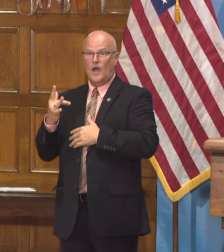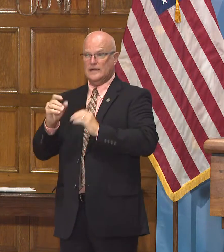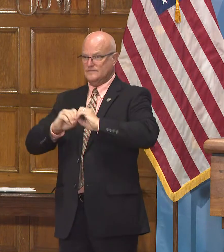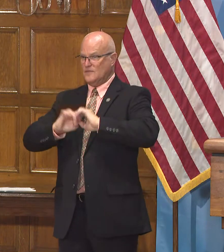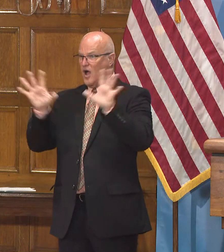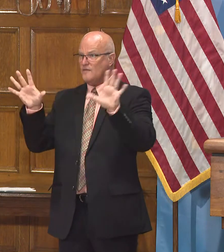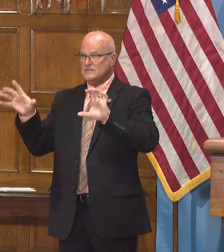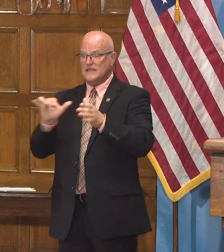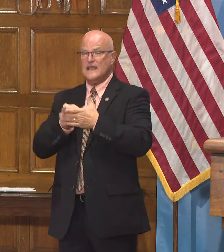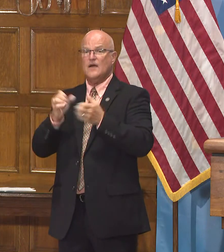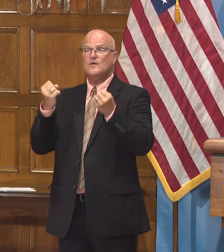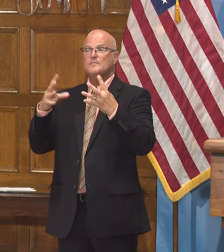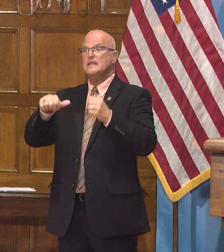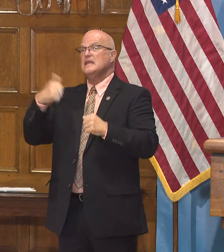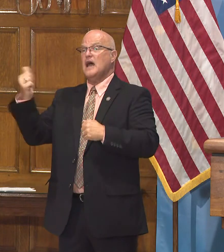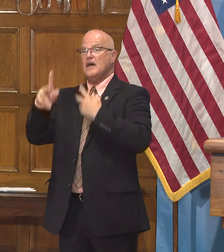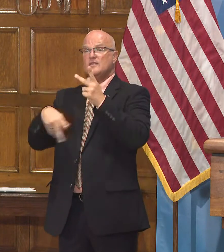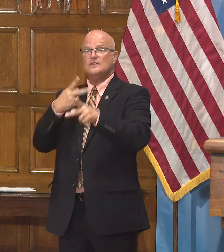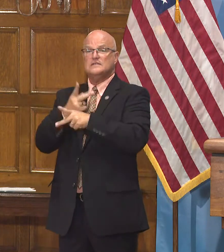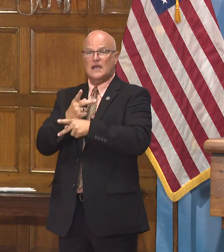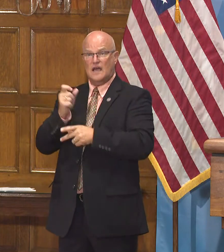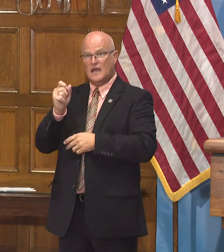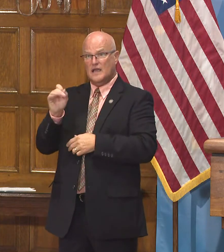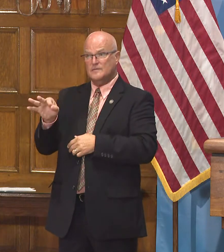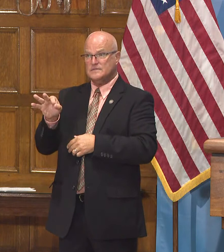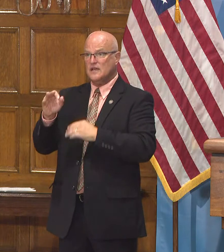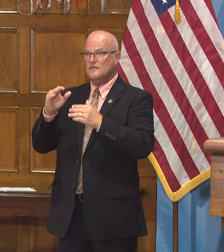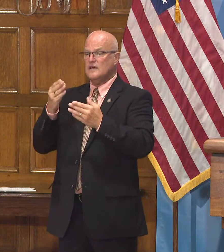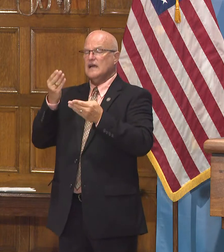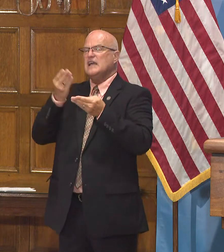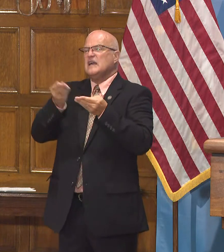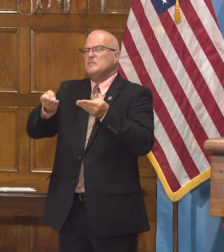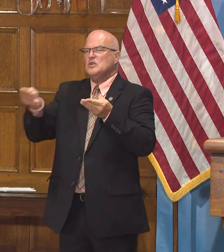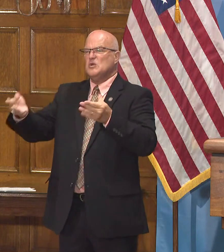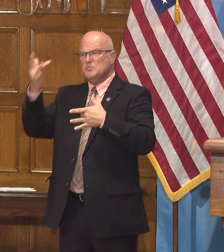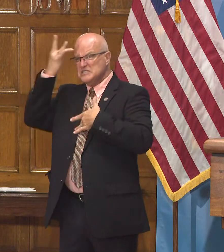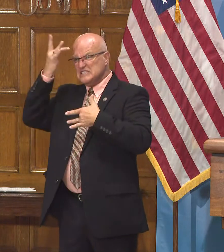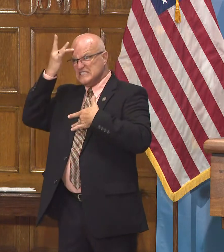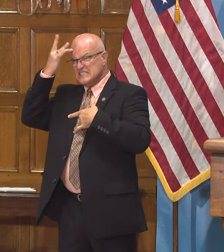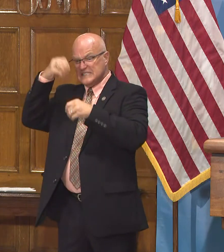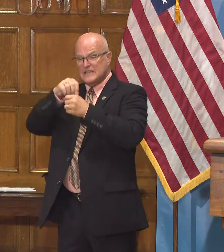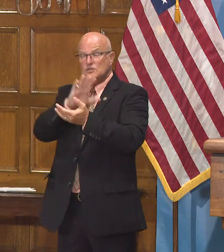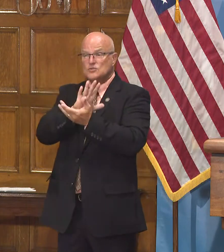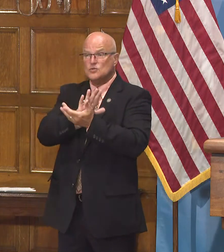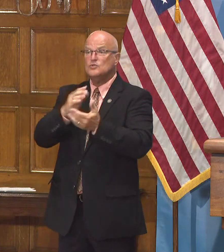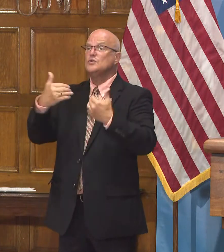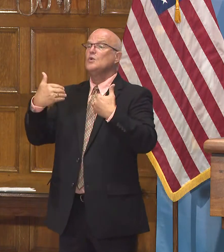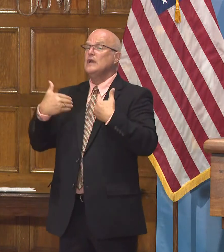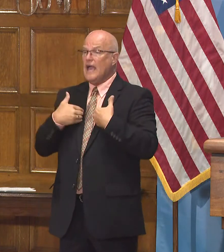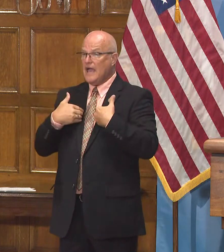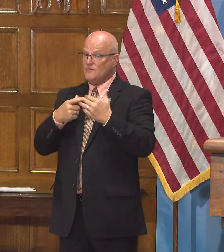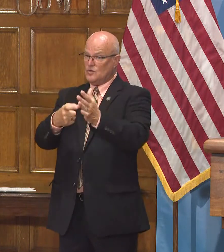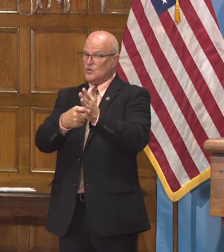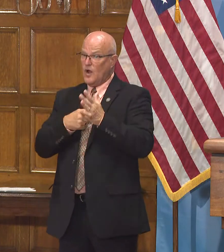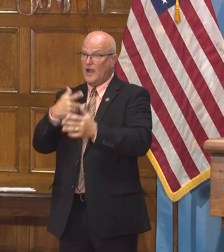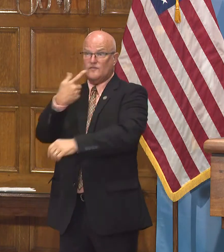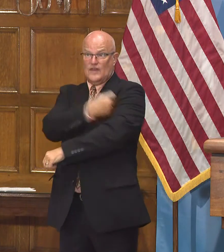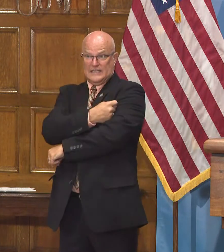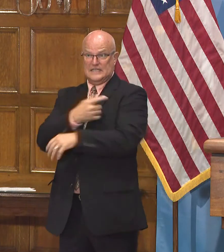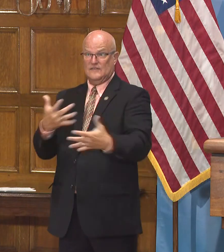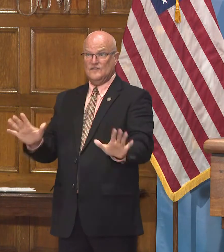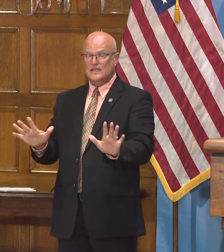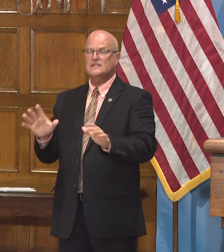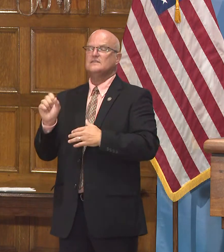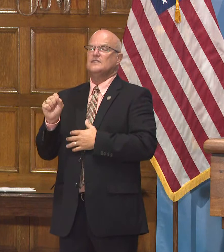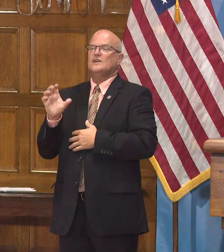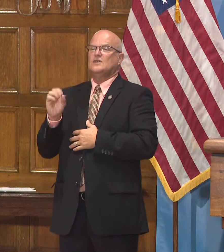obviously done that with many other types of communicable diseases in the schools that we require vaccinations on.